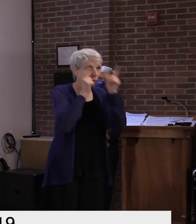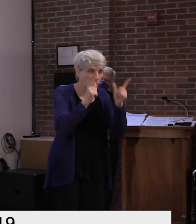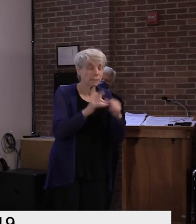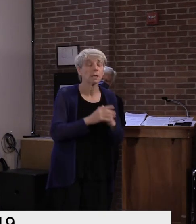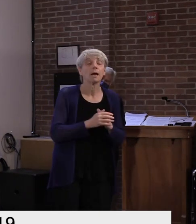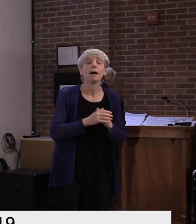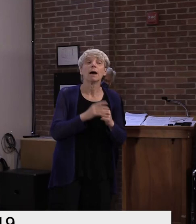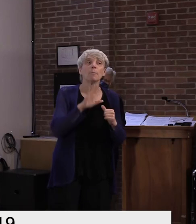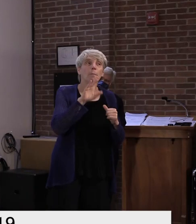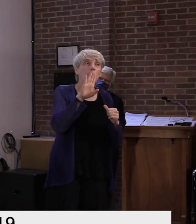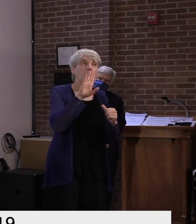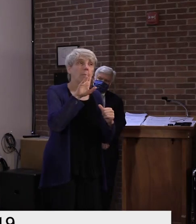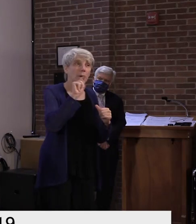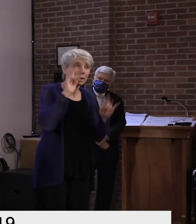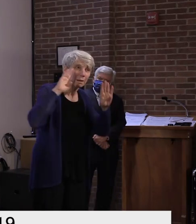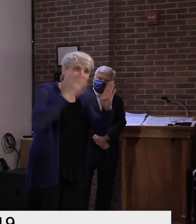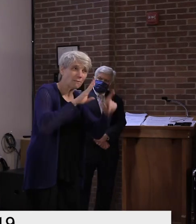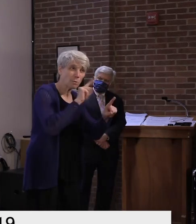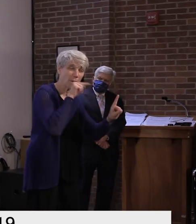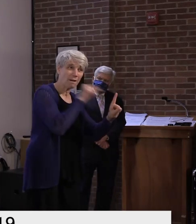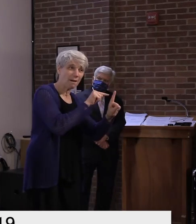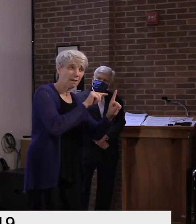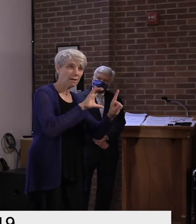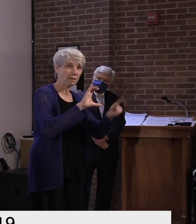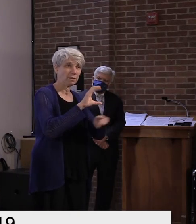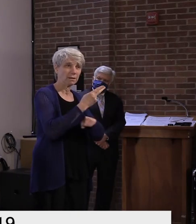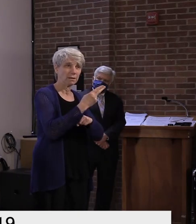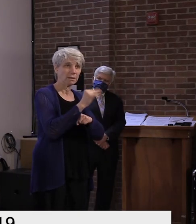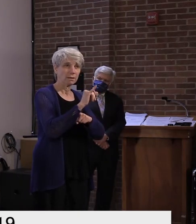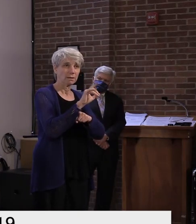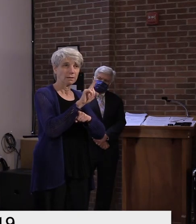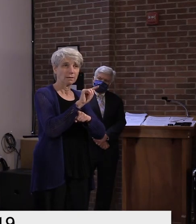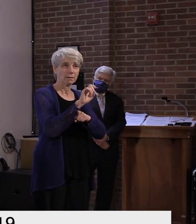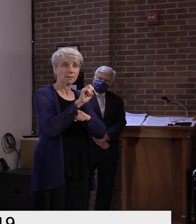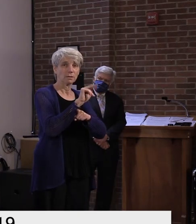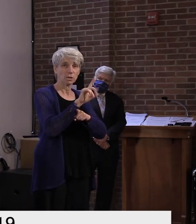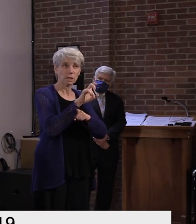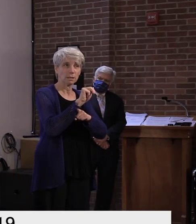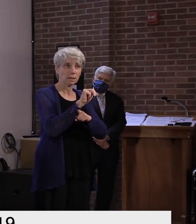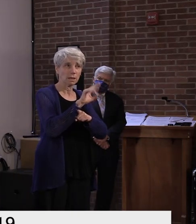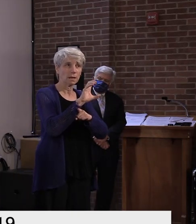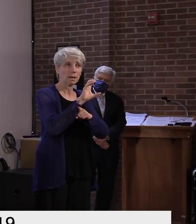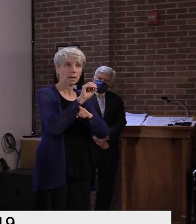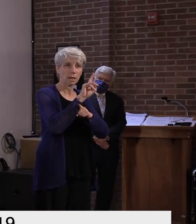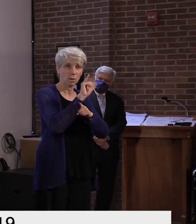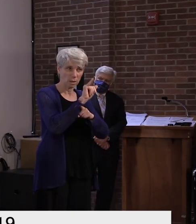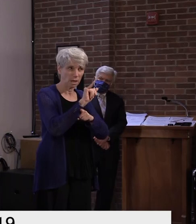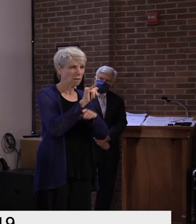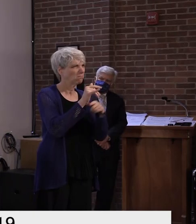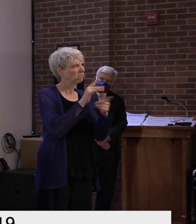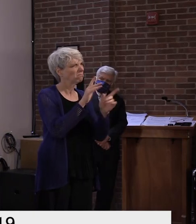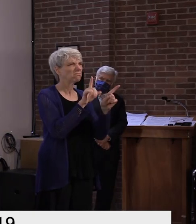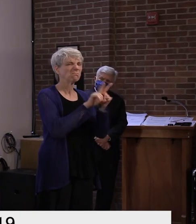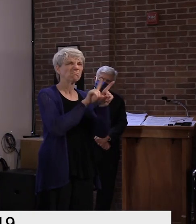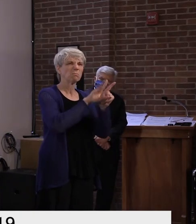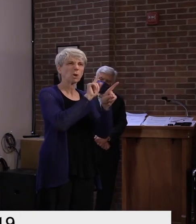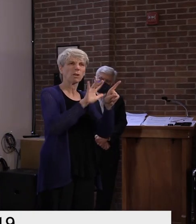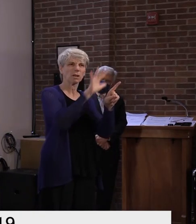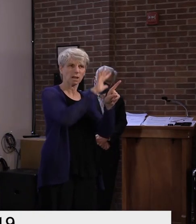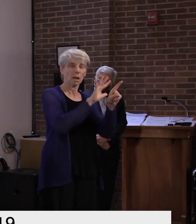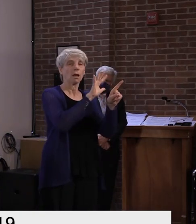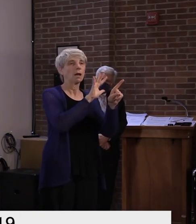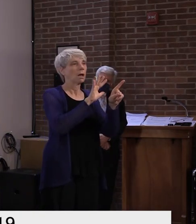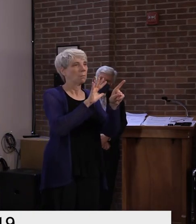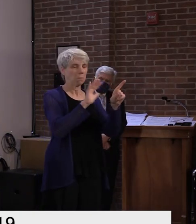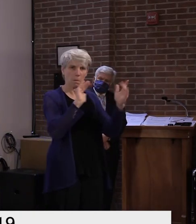Vermont, you do see that that concentration in Chittenden County is lower than our peers, both in Maine and New Hampshire,